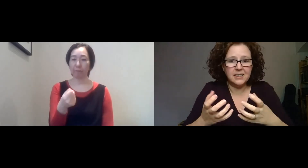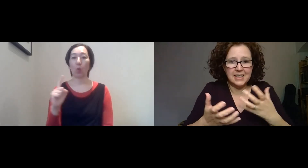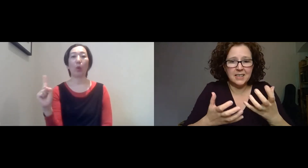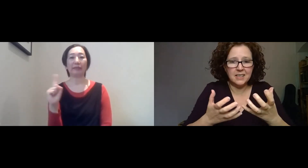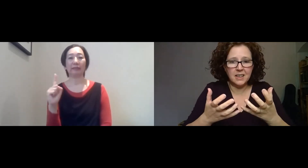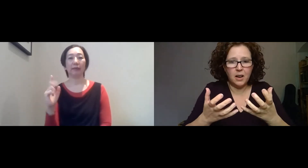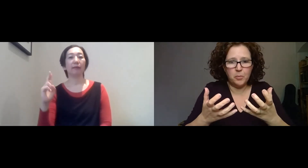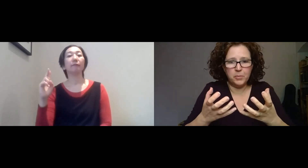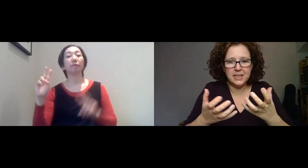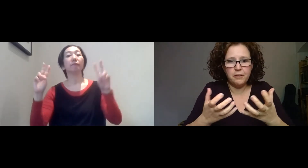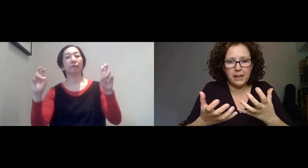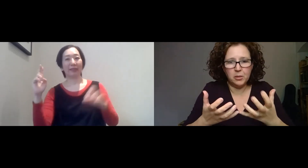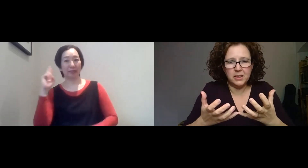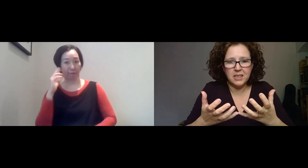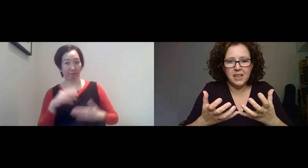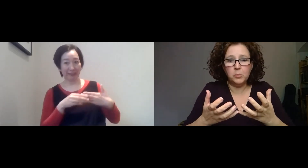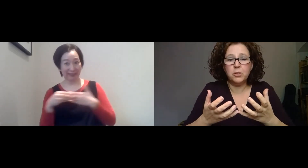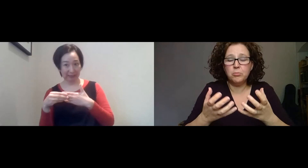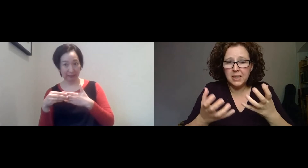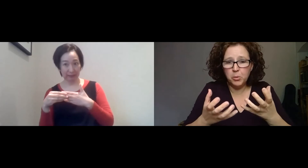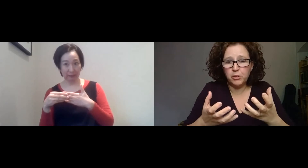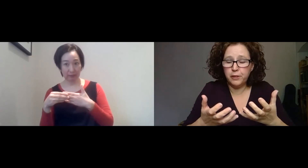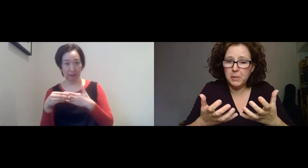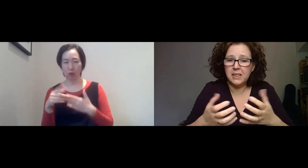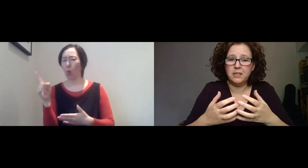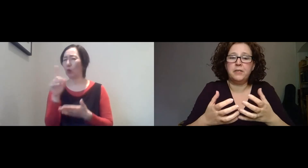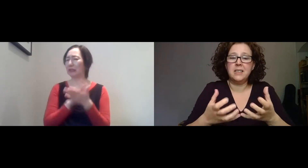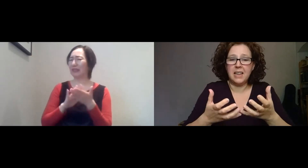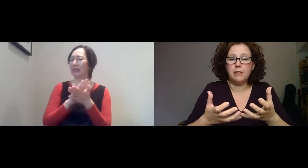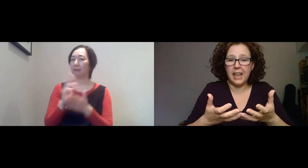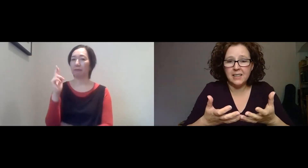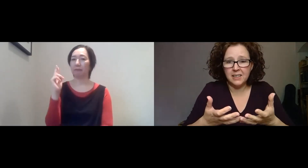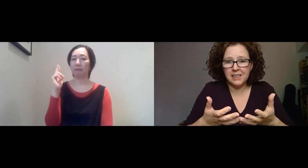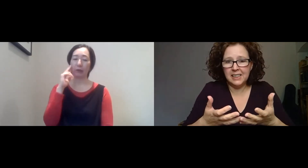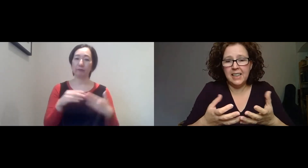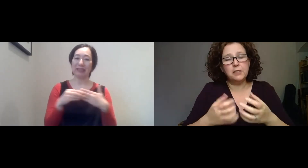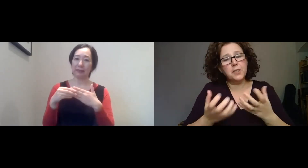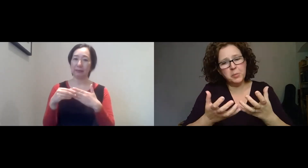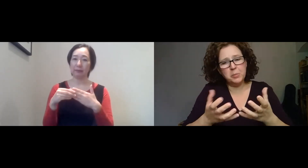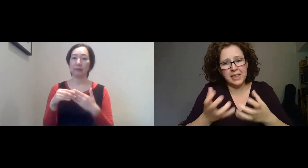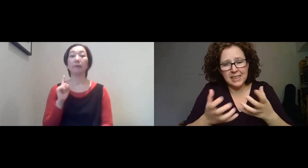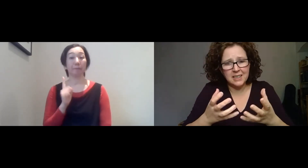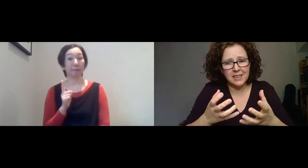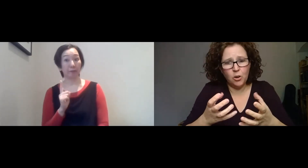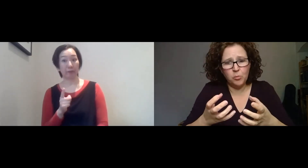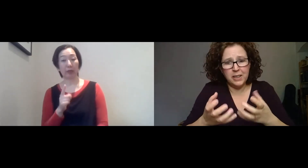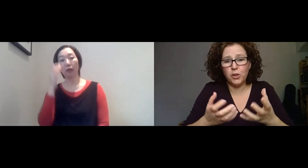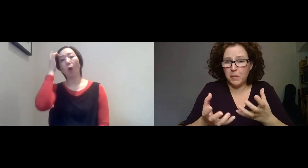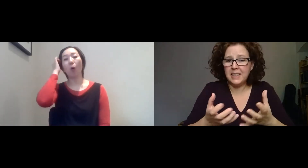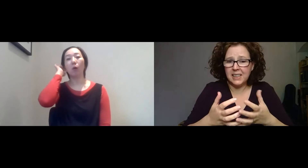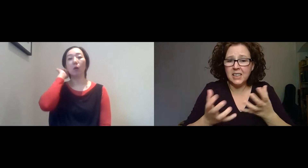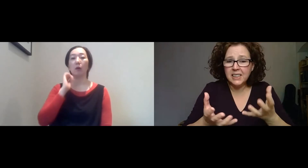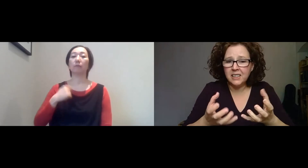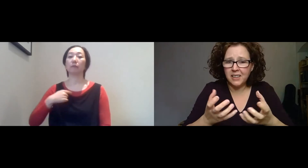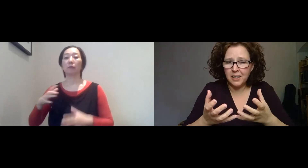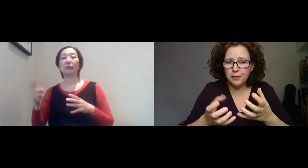create these deaf elements. And what's really important for me is the phrase deaf-led. And for some people, that isn't